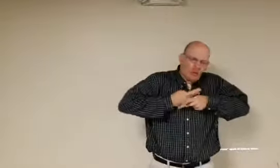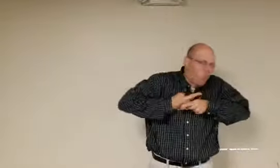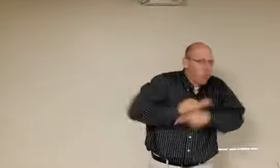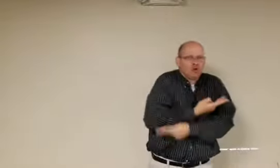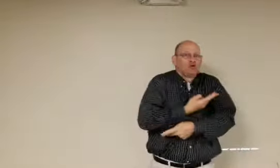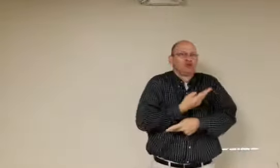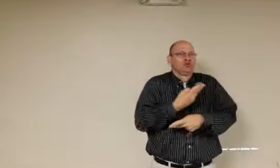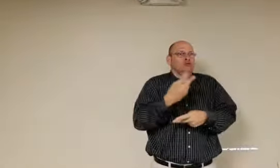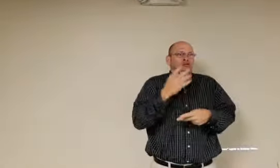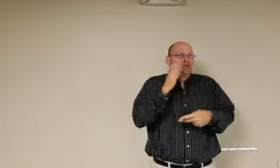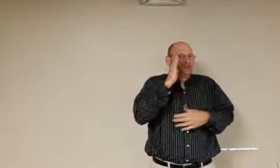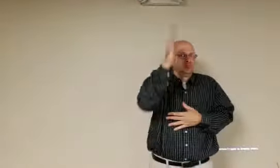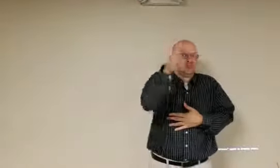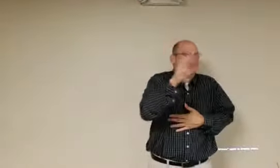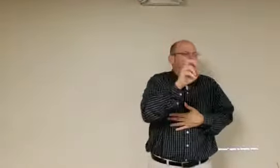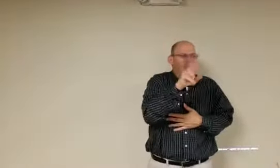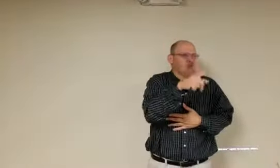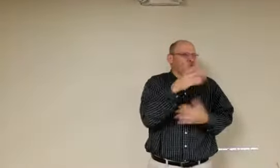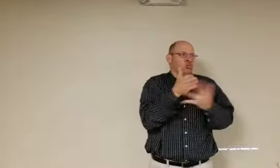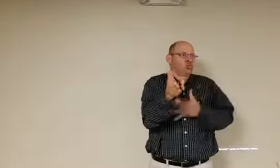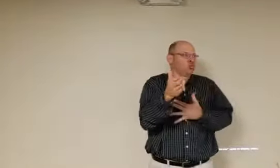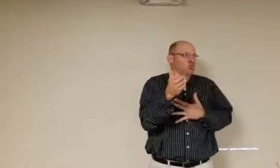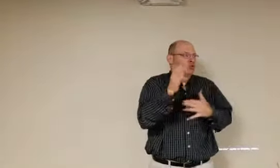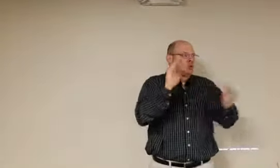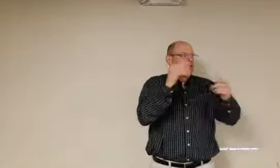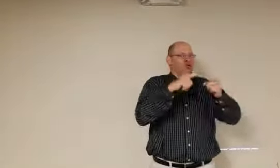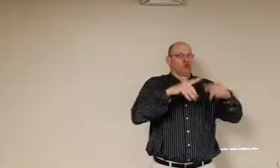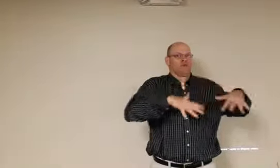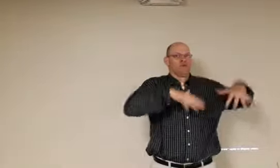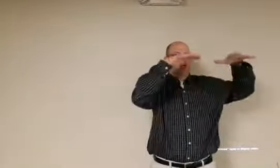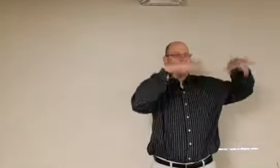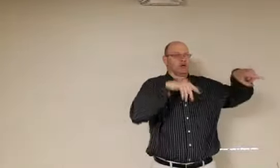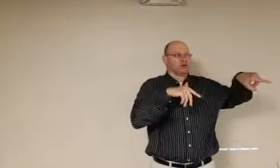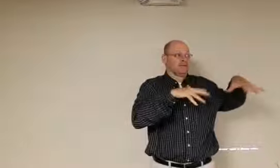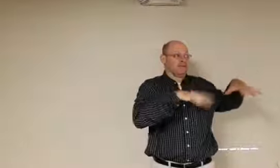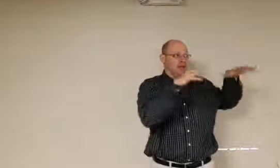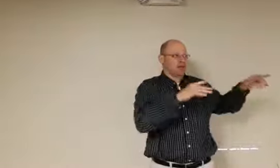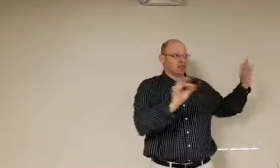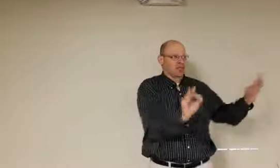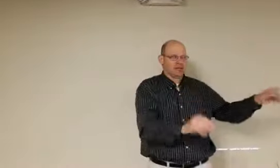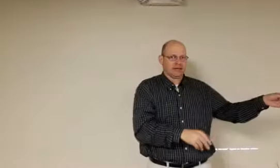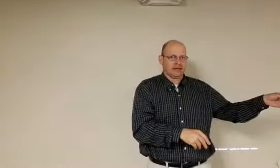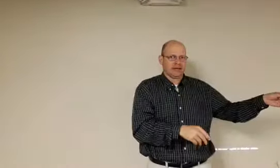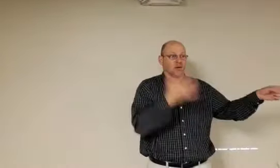worst time we could ever experience in the future that we would ever go through. The